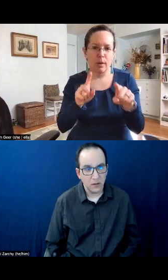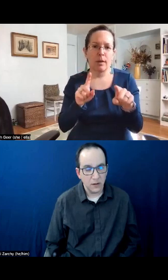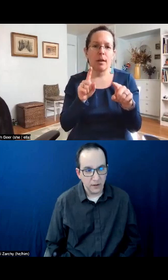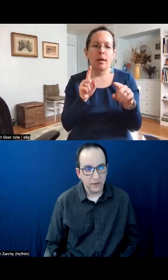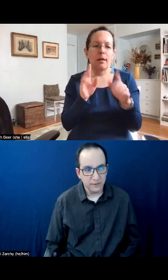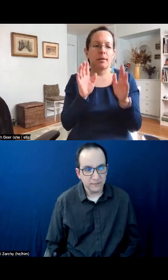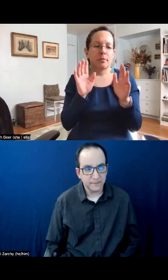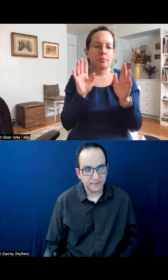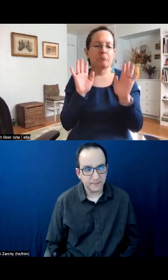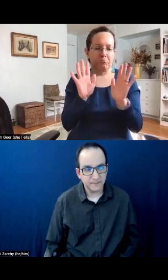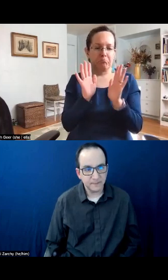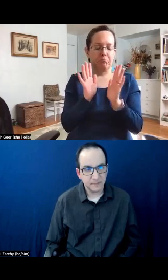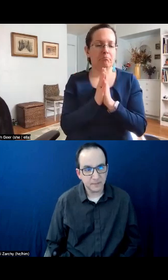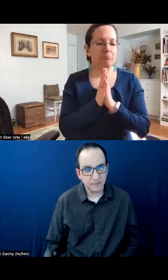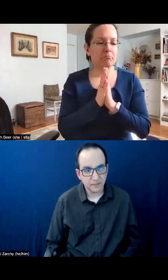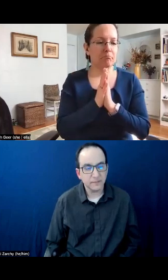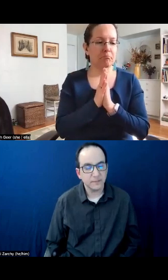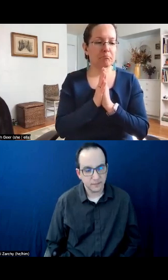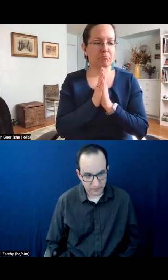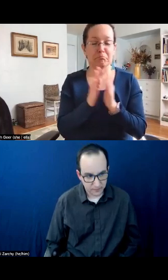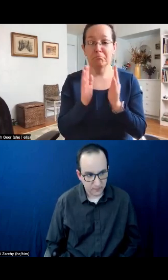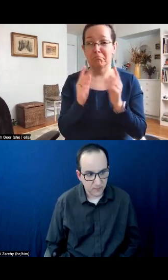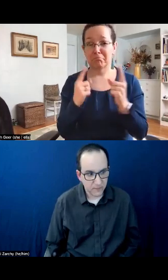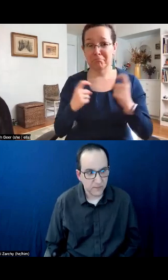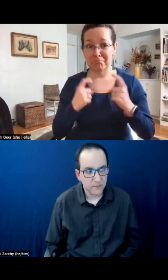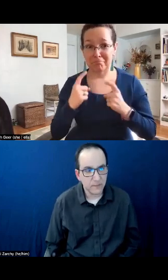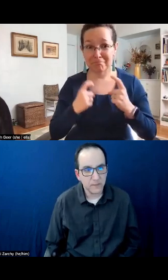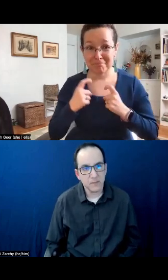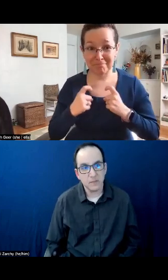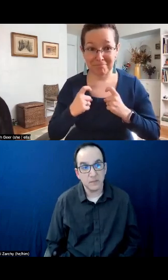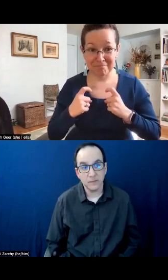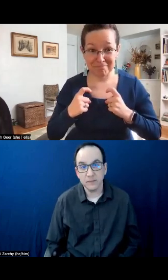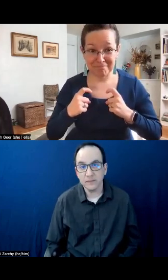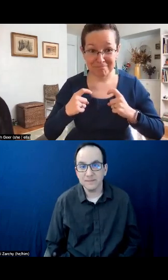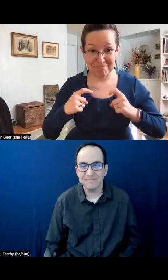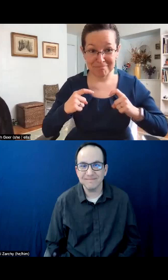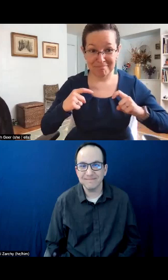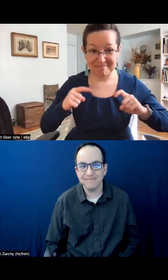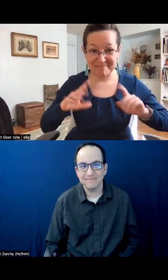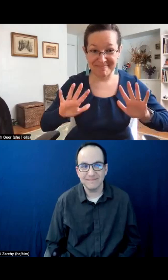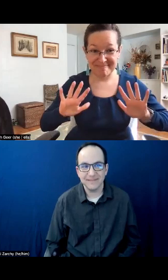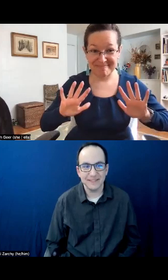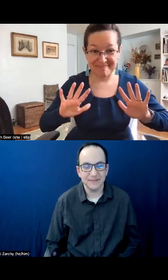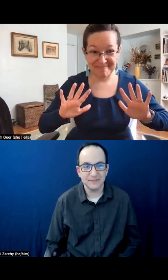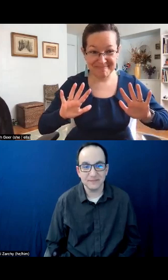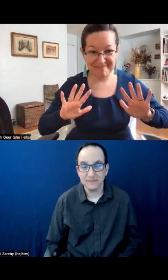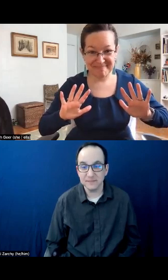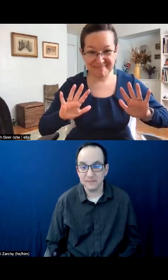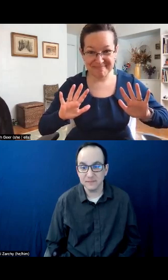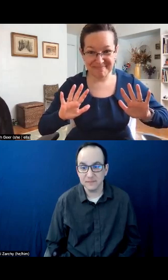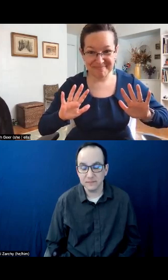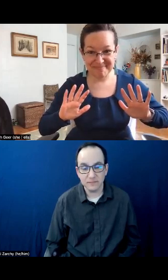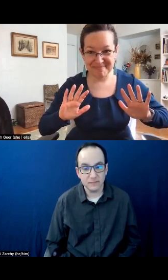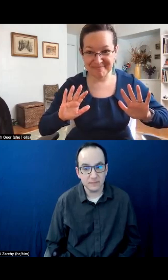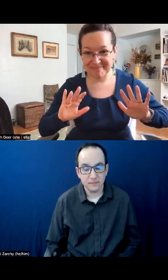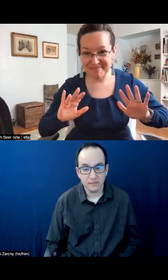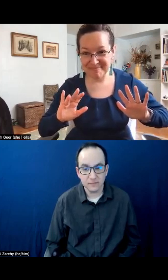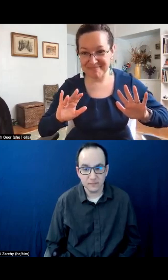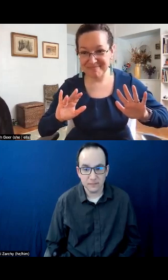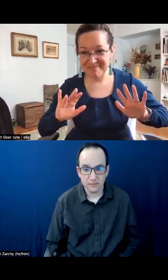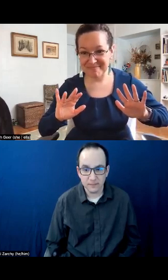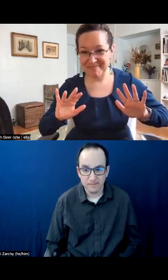with you once they send out the slides as well. So we'll bookmark that for later. Let me pause here, ask any questions so